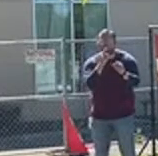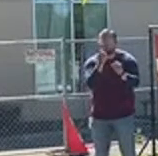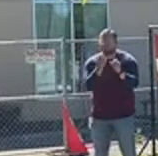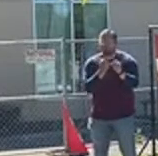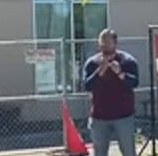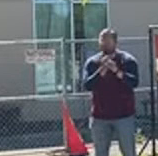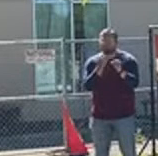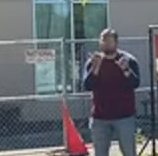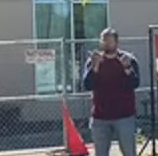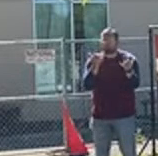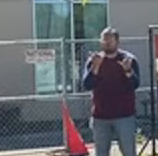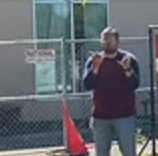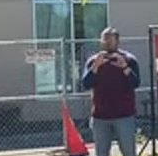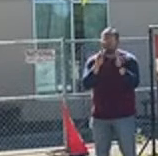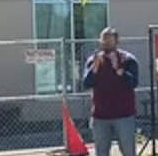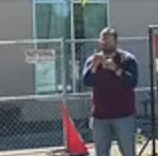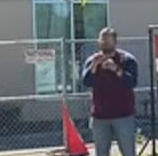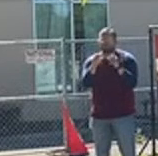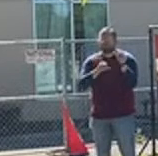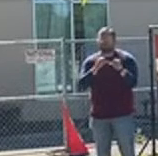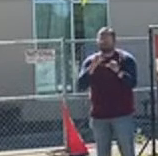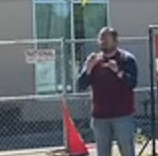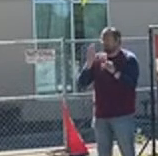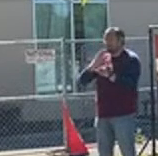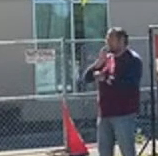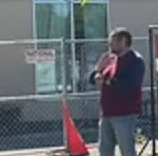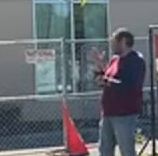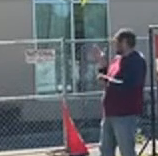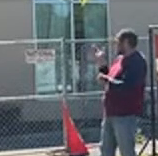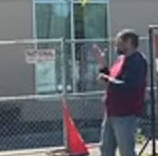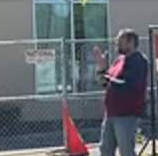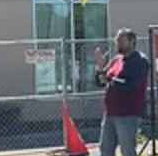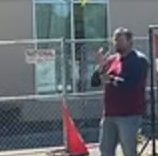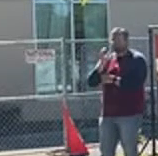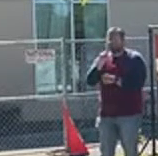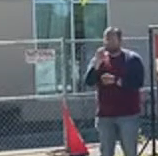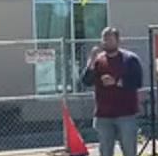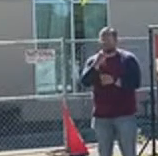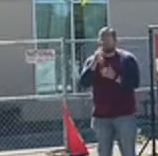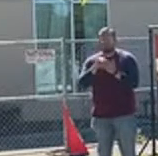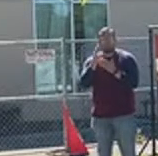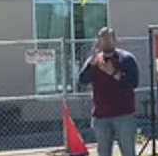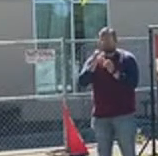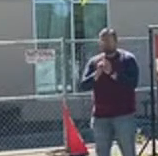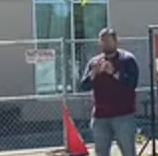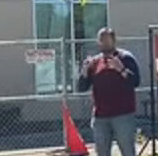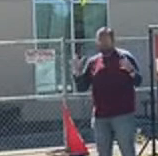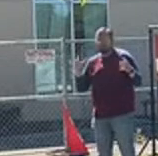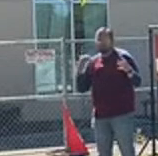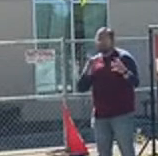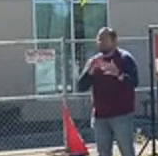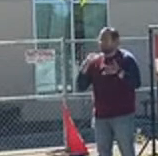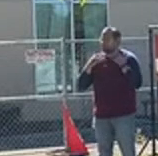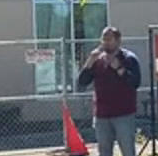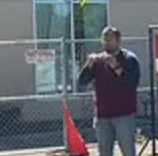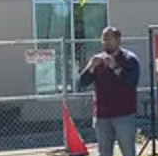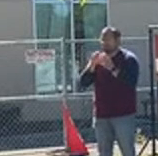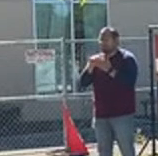science classrooms. Our cafeterias, as Lee mentioned, our cafeteria will be expanded, and we certainly are excited about that